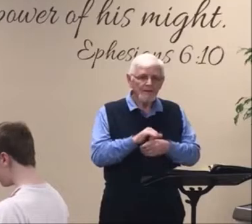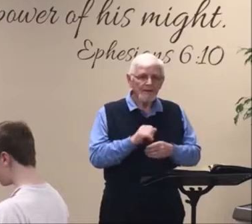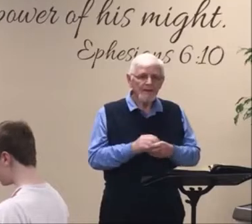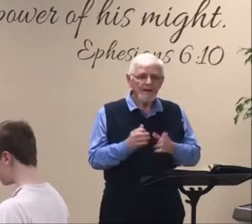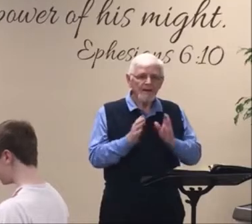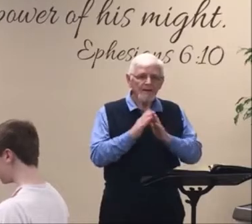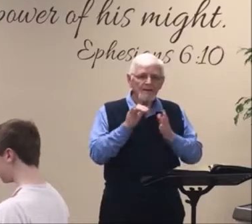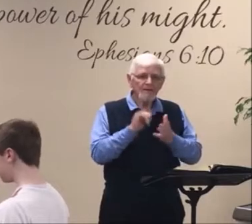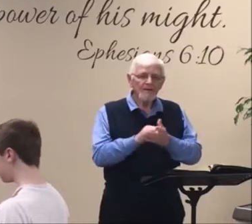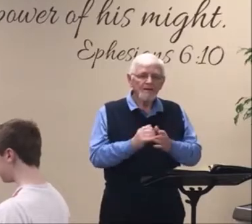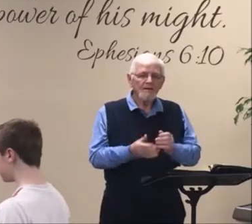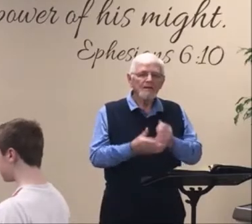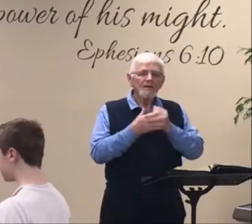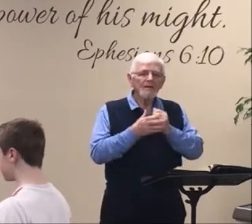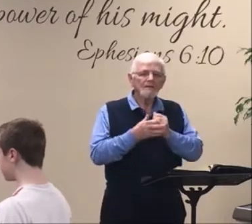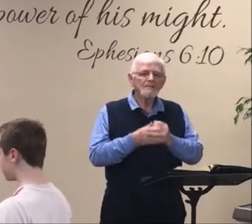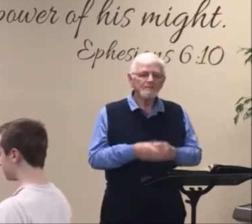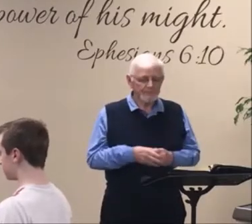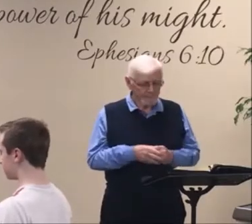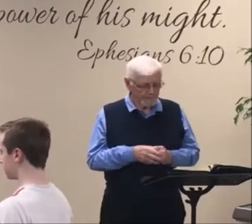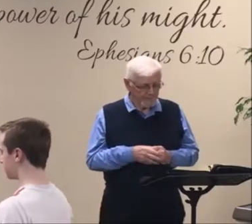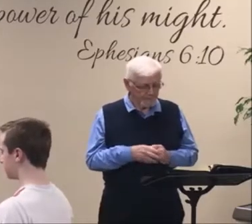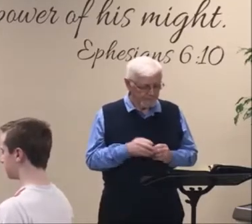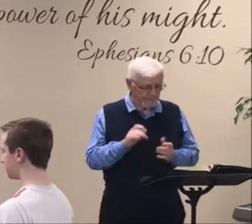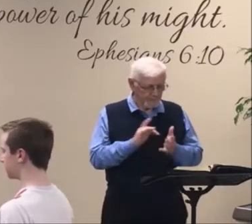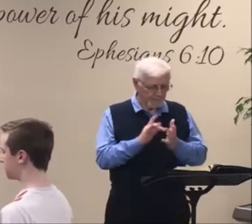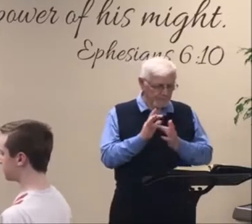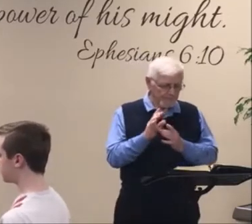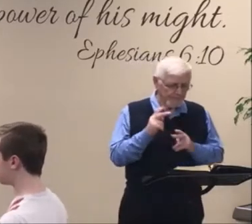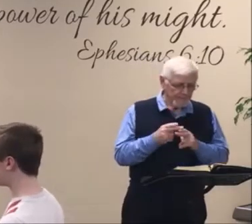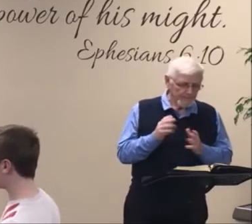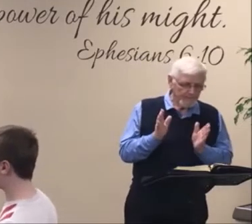be help and encouragement to her. In Jesus' name, amen.